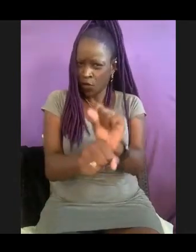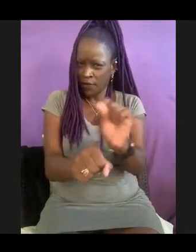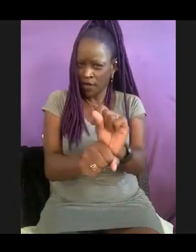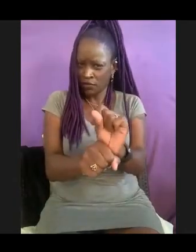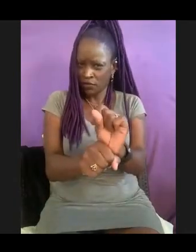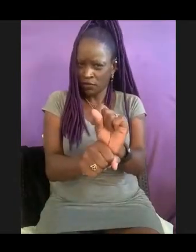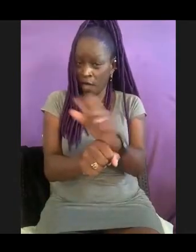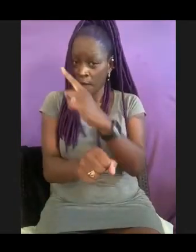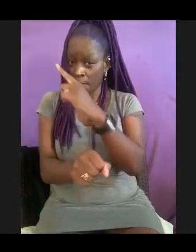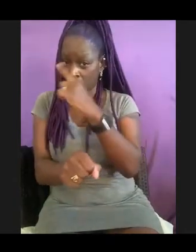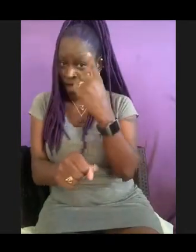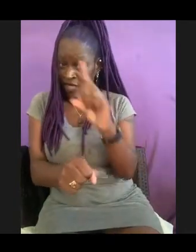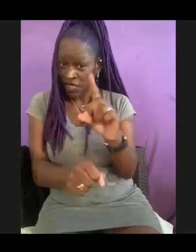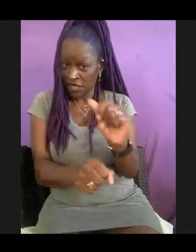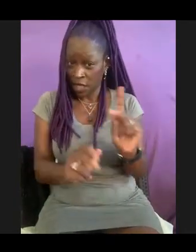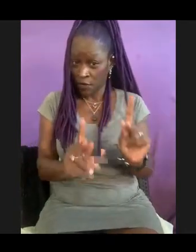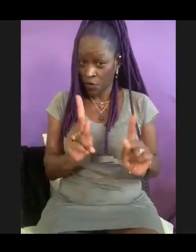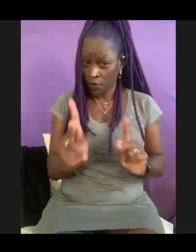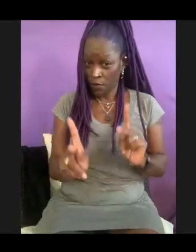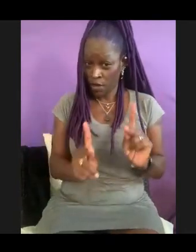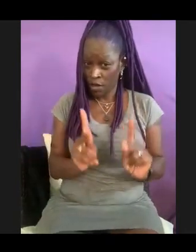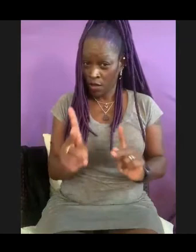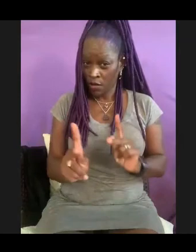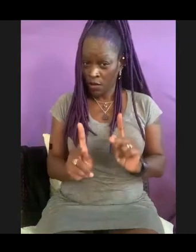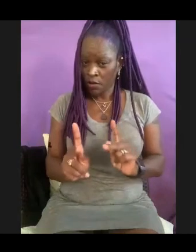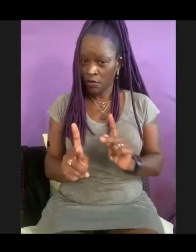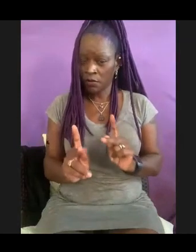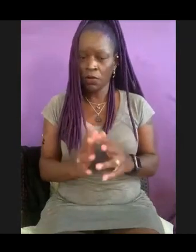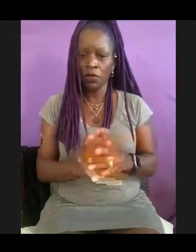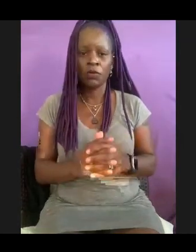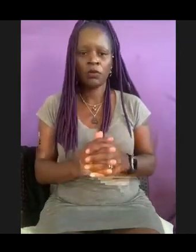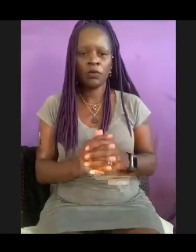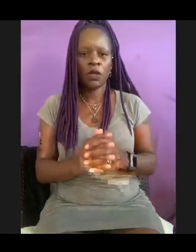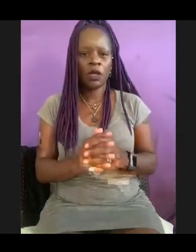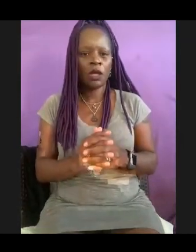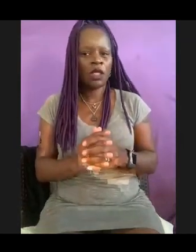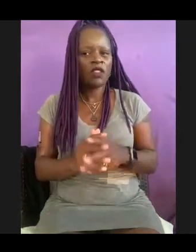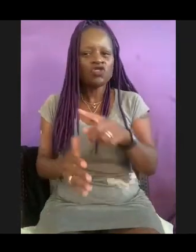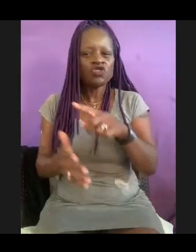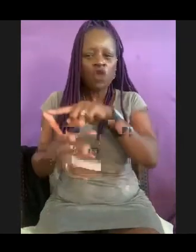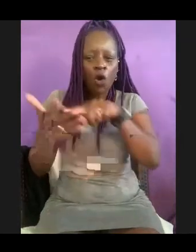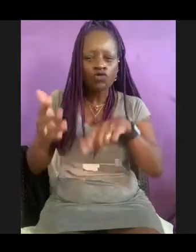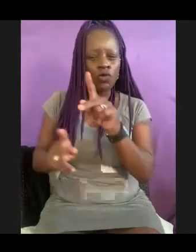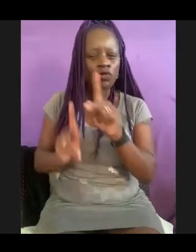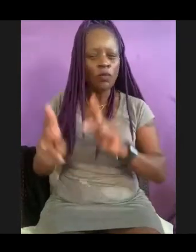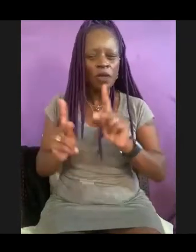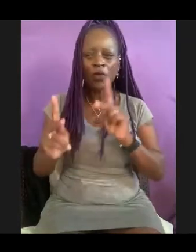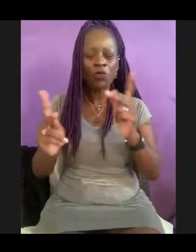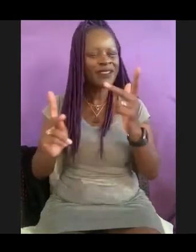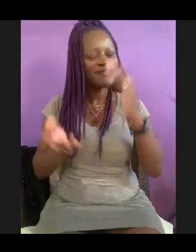Black disabled people are the demographic who have the least employment opportunities.